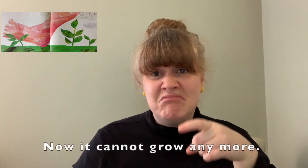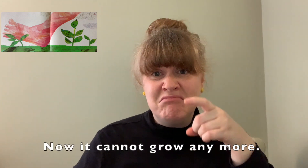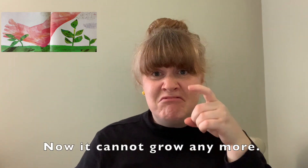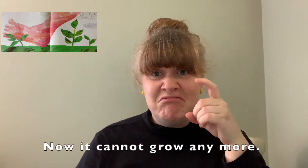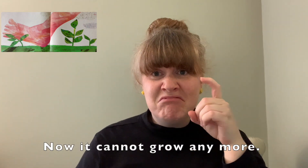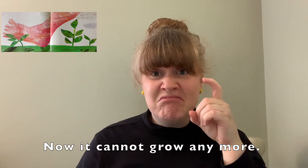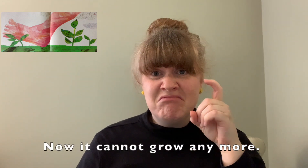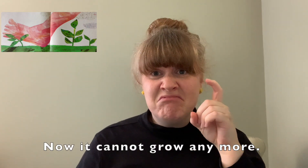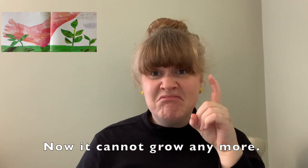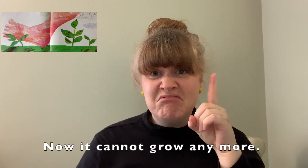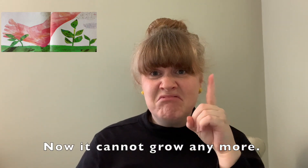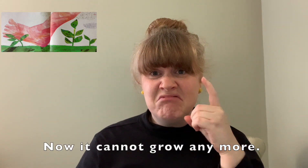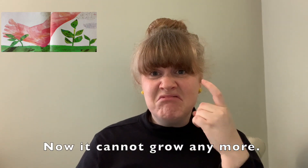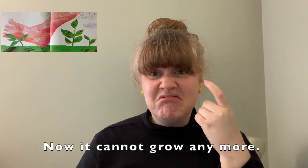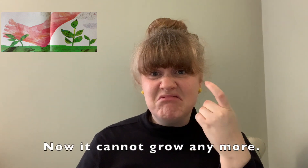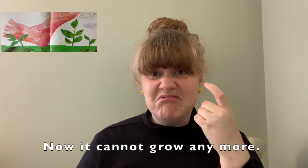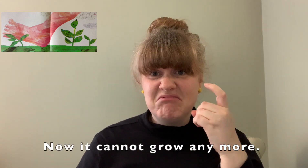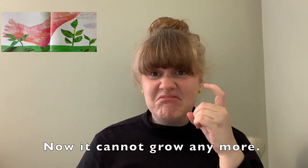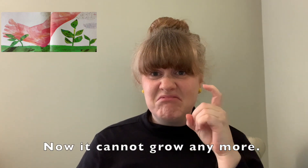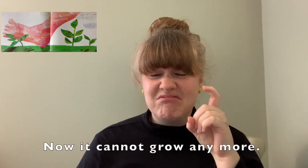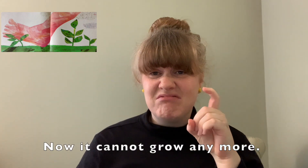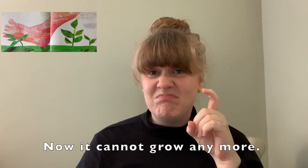it cannot grow anymore.